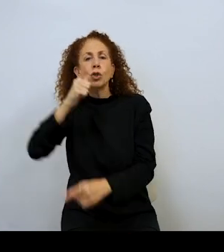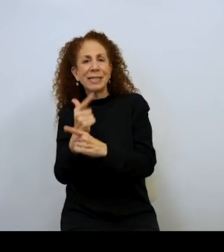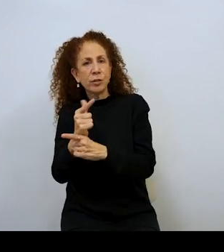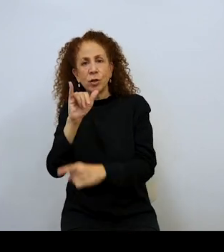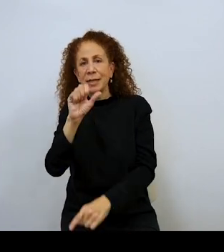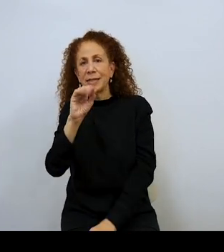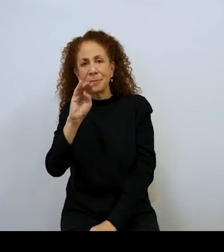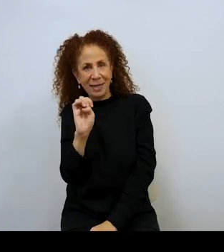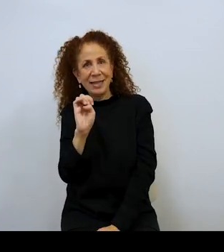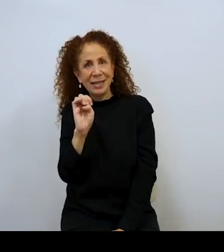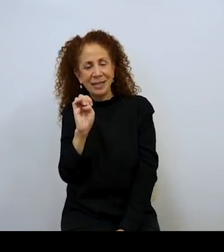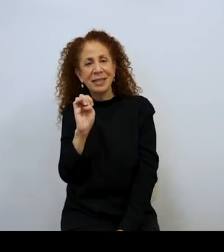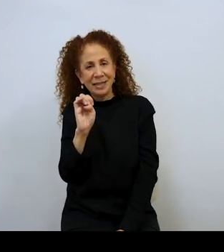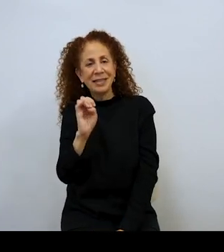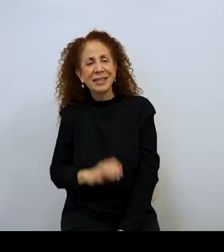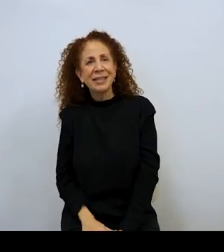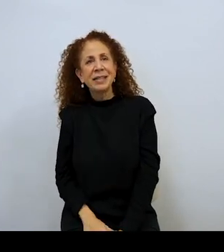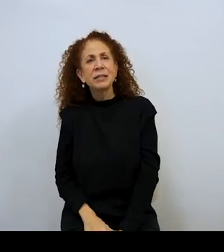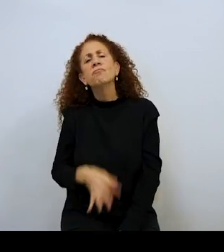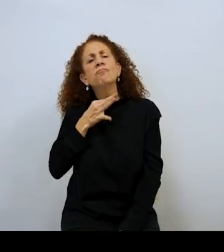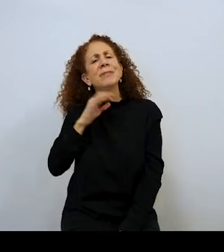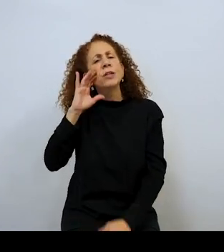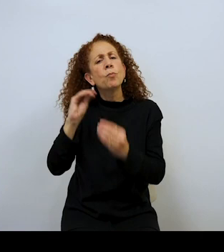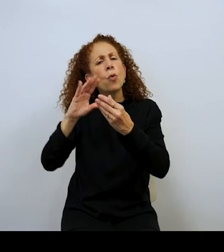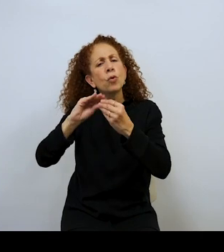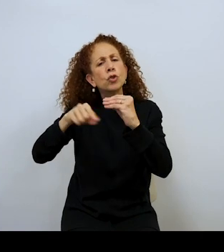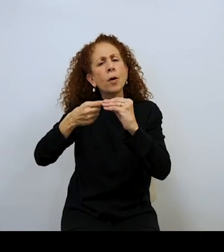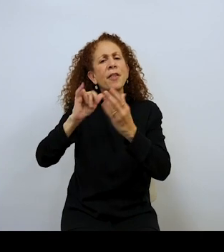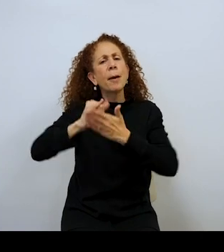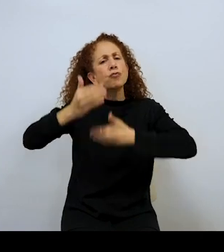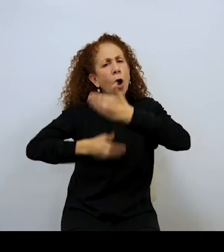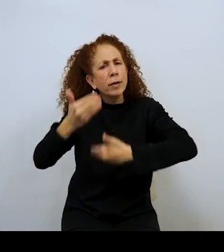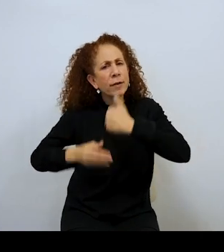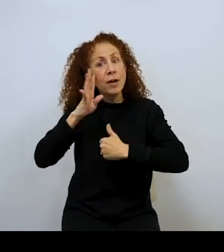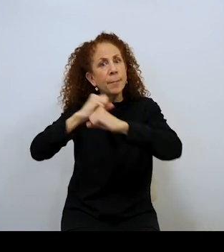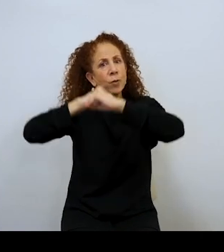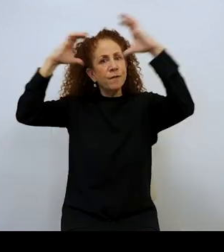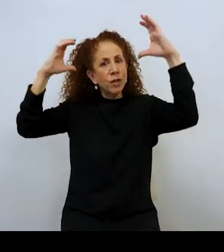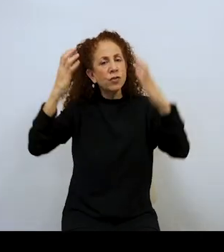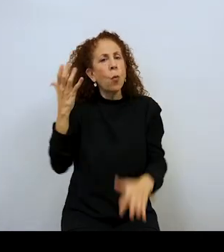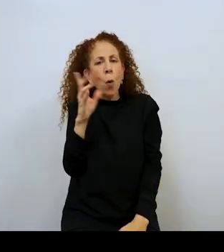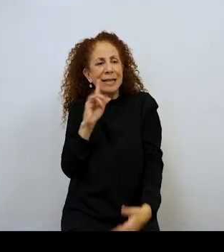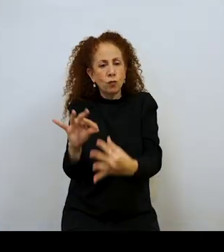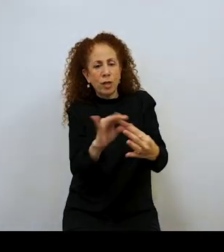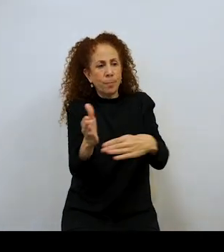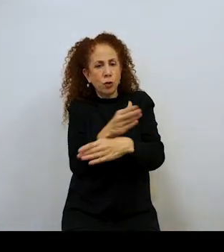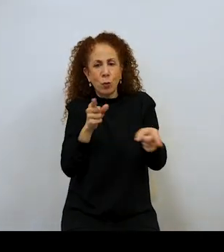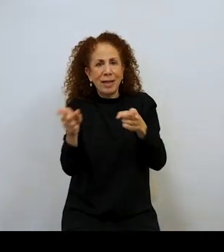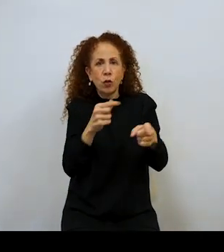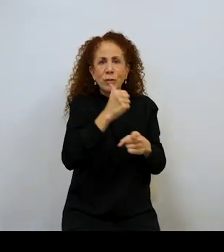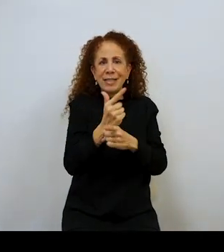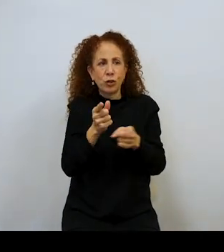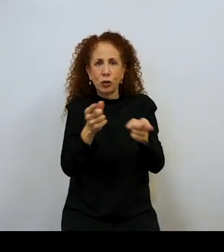sisters. And I guess I would like to just hear more about the process of coming up with that vision of what is the relationship between those